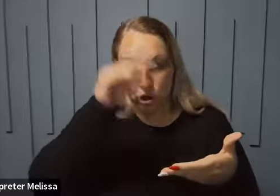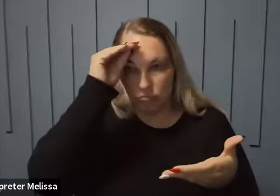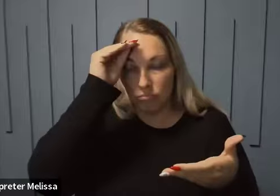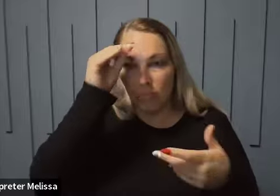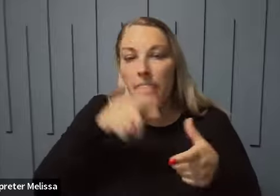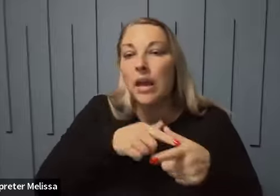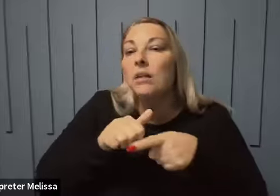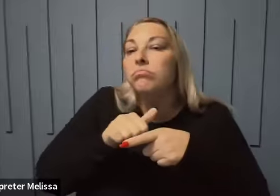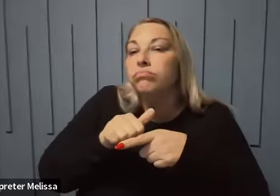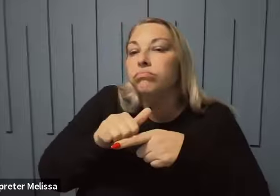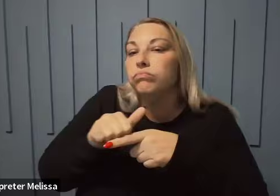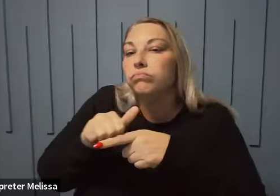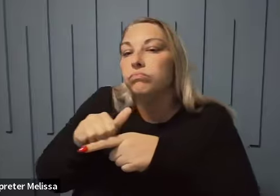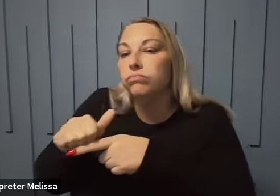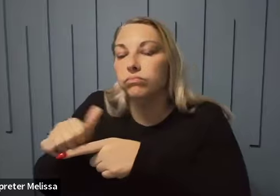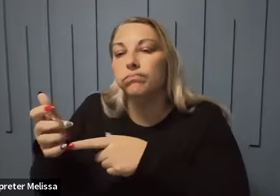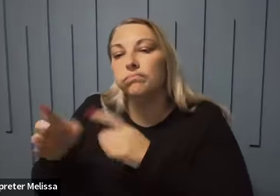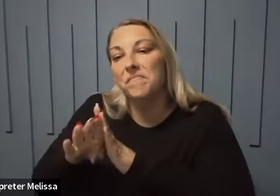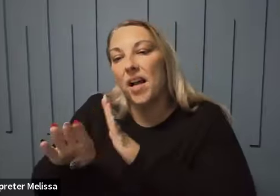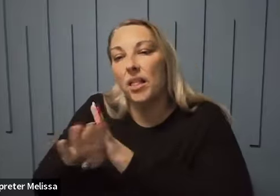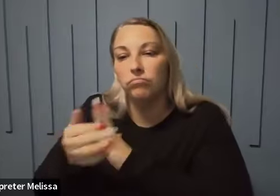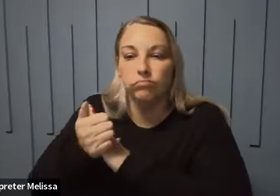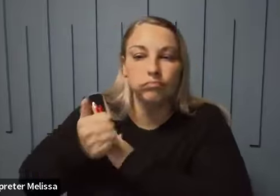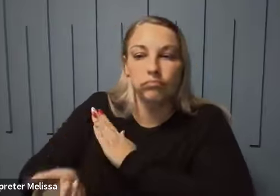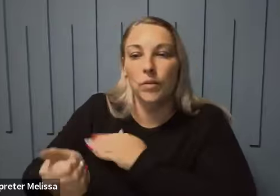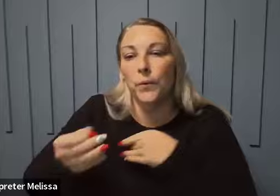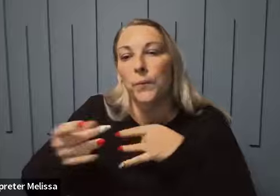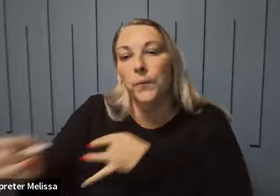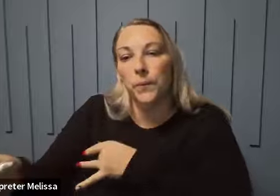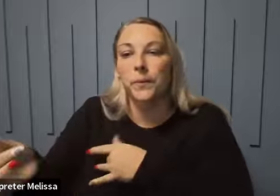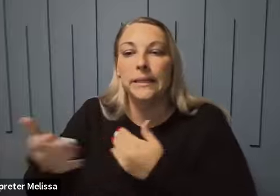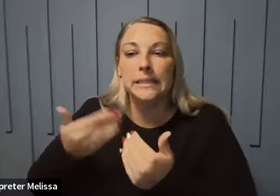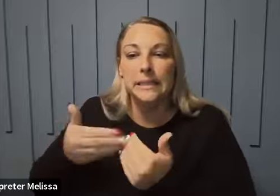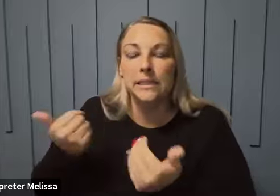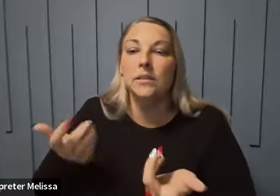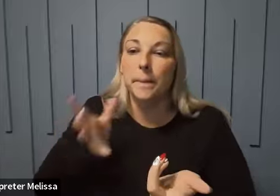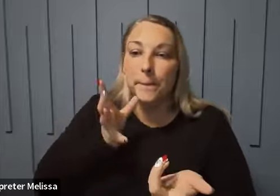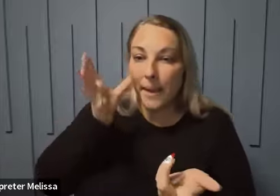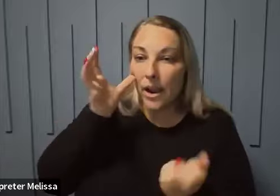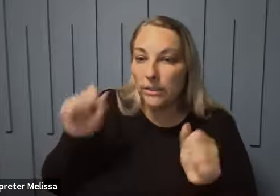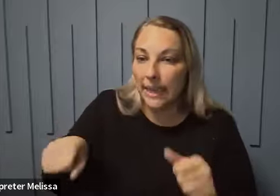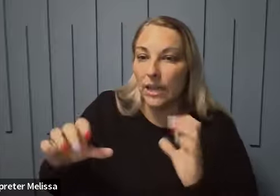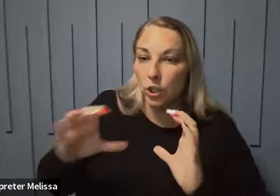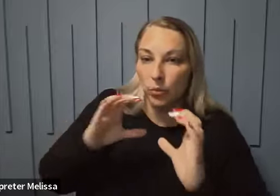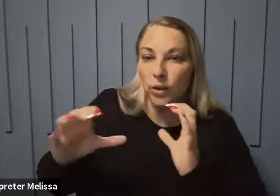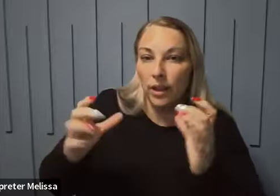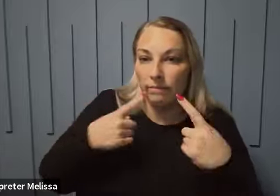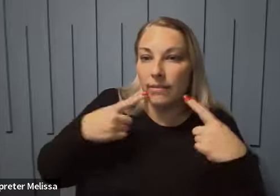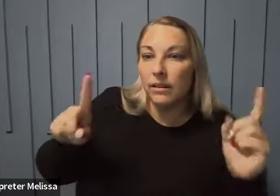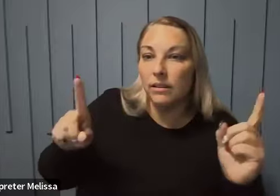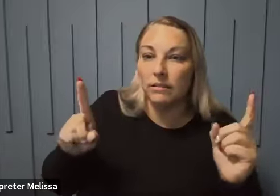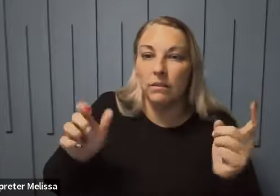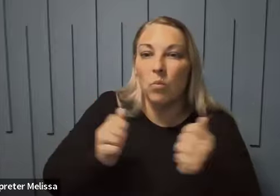skill set over time. But parents can be able to communicate kind of effectively without changing their vocabulary